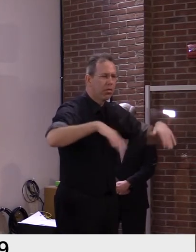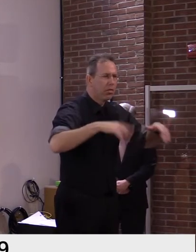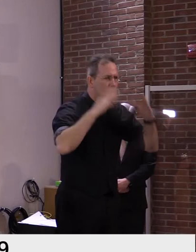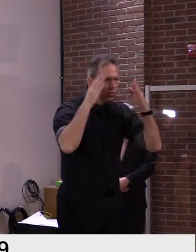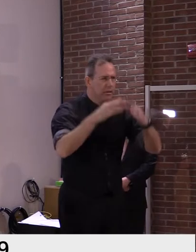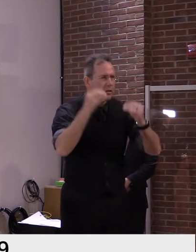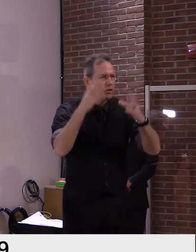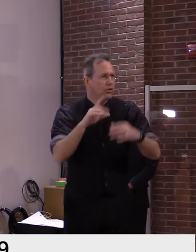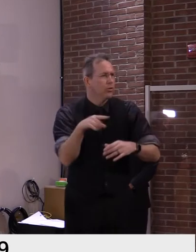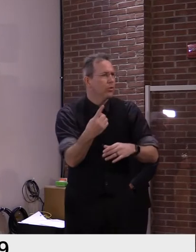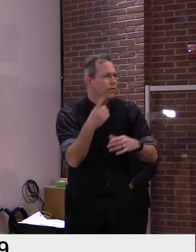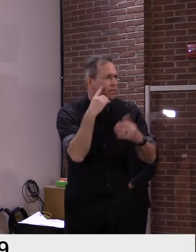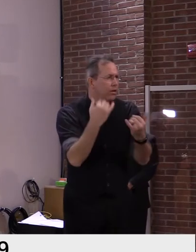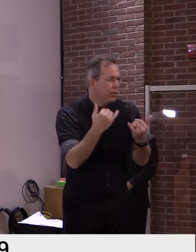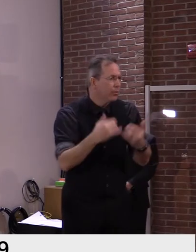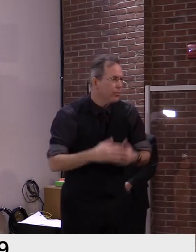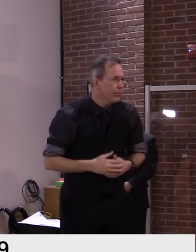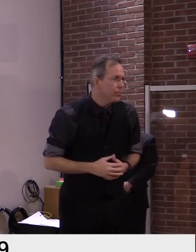point.